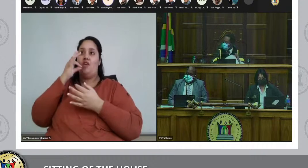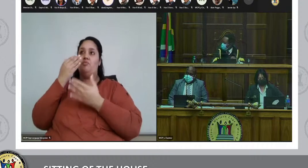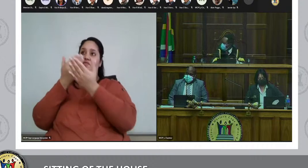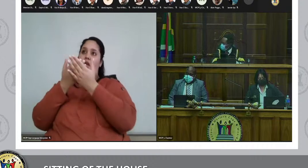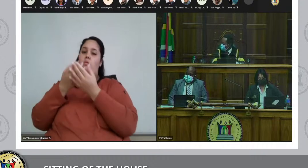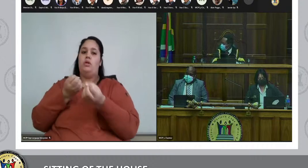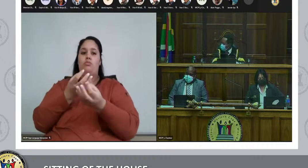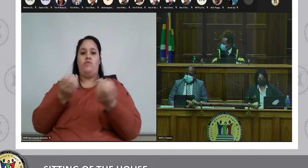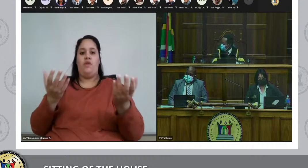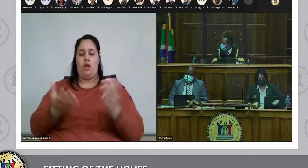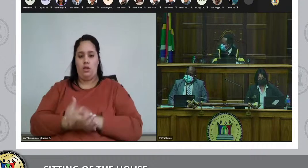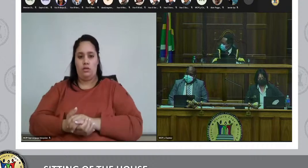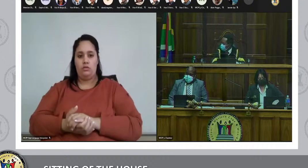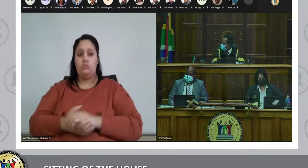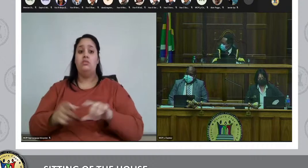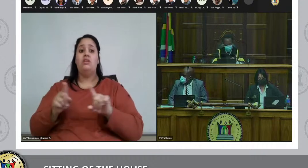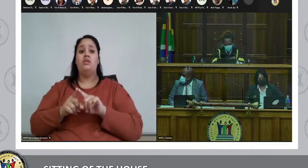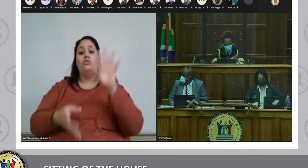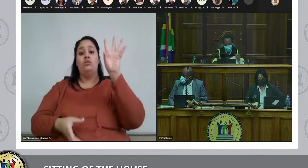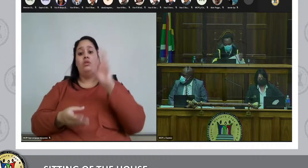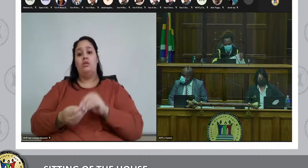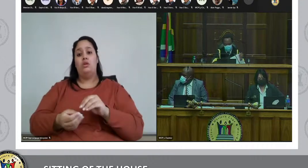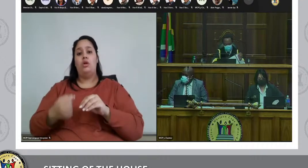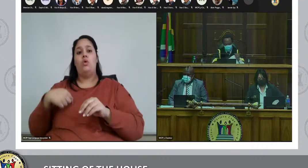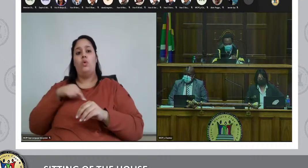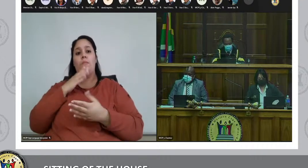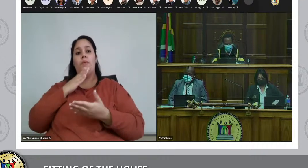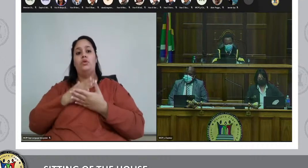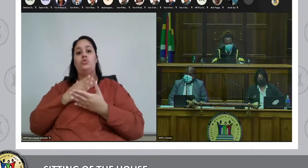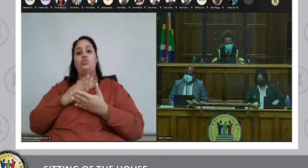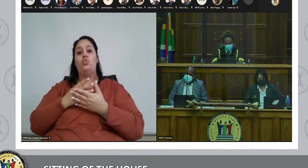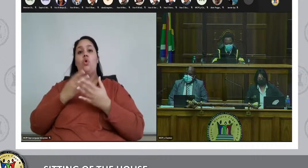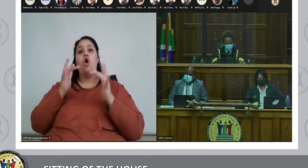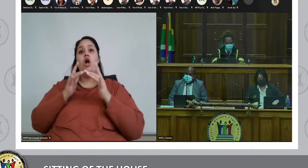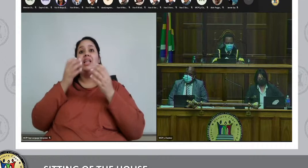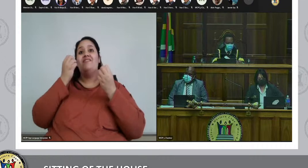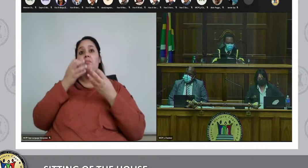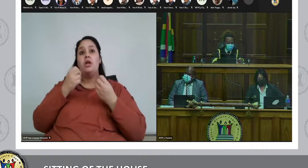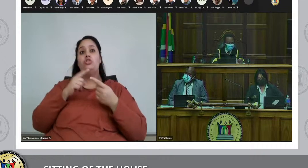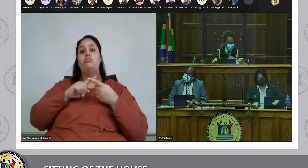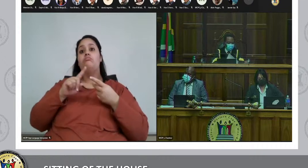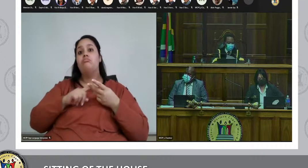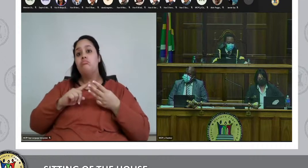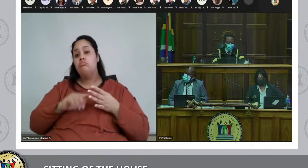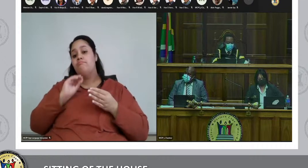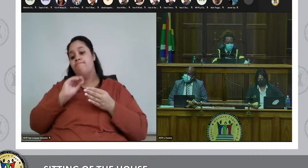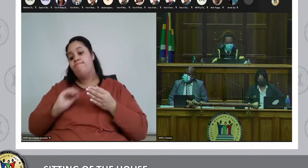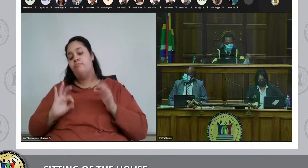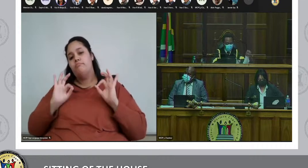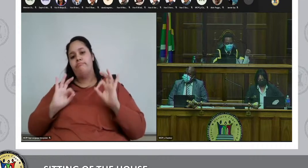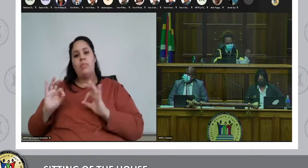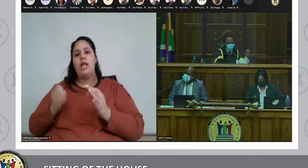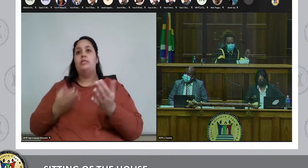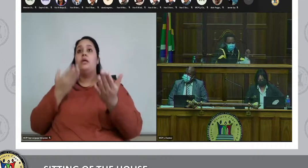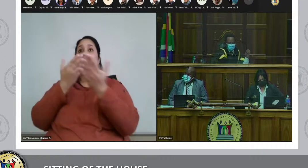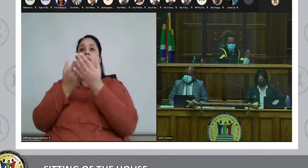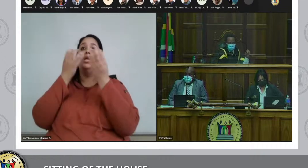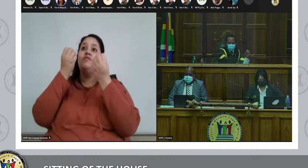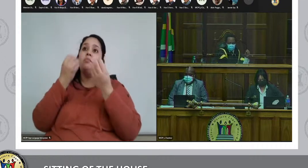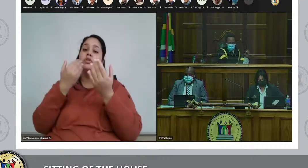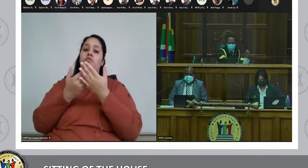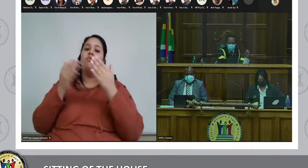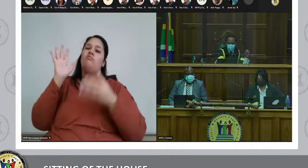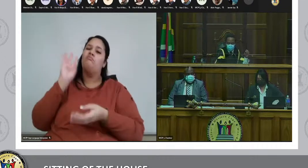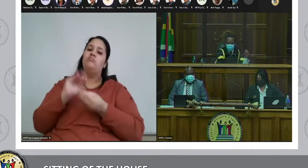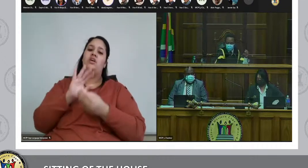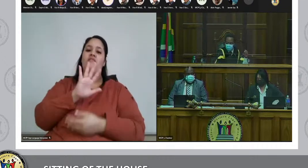them, and that you collected and verified the contact details of the tour guides across the Western Cape and submitted the details of an